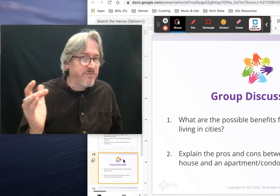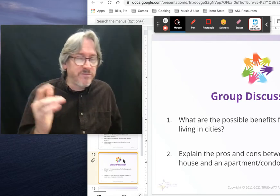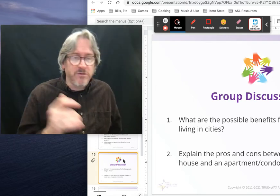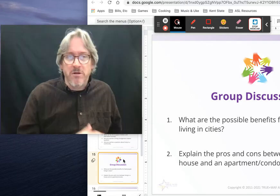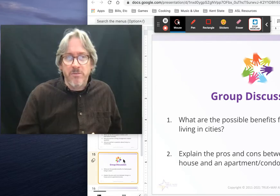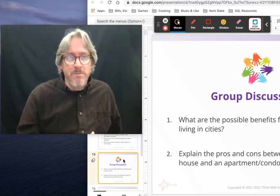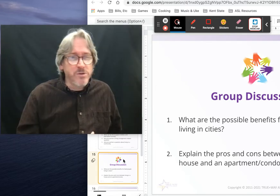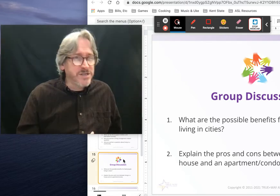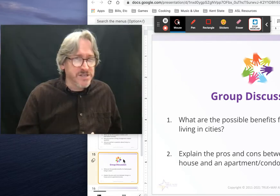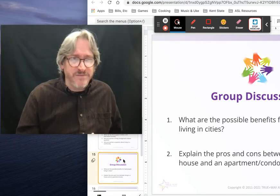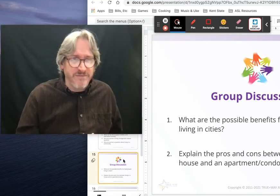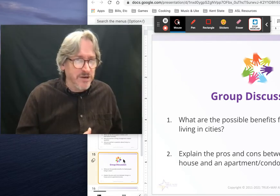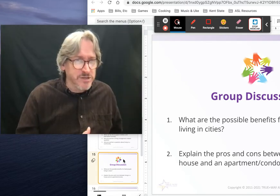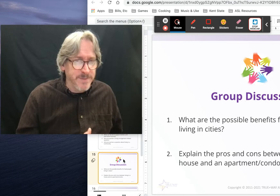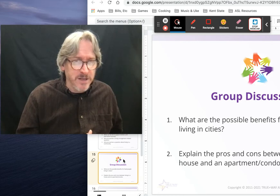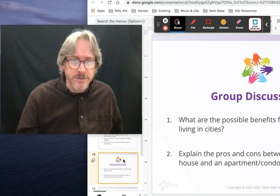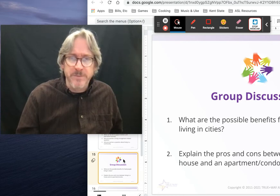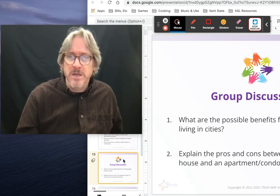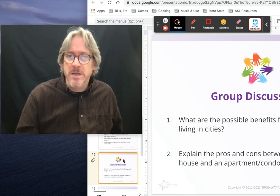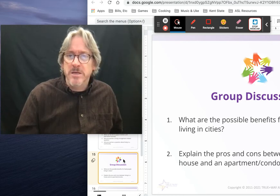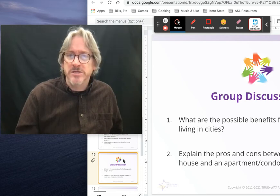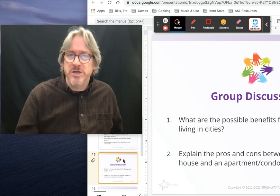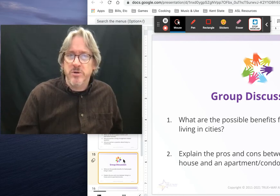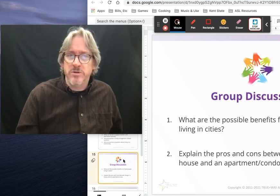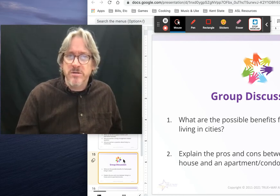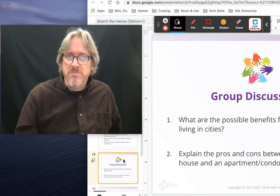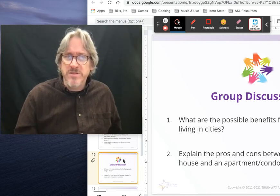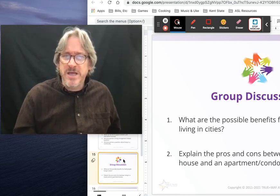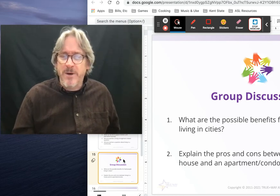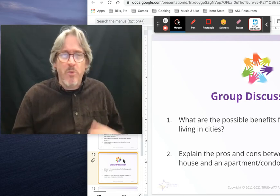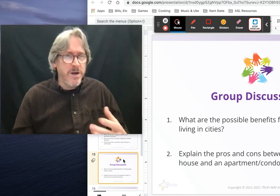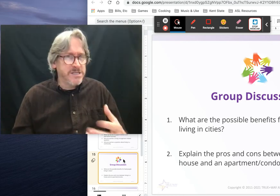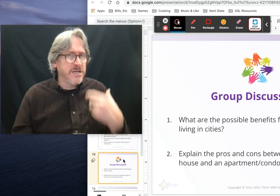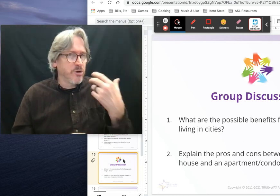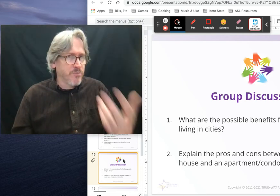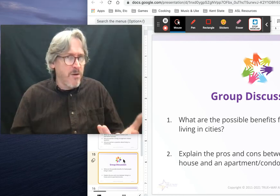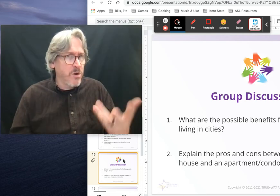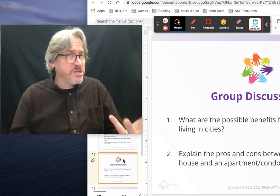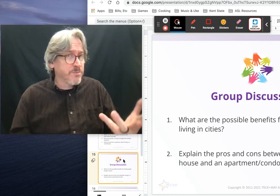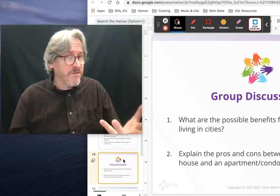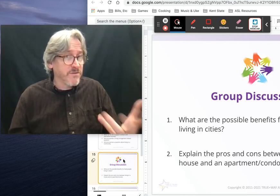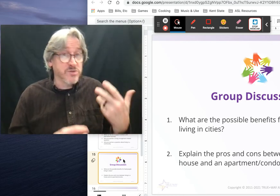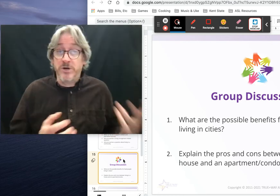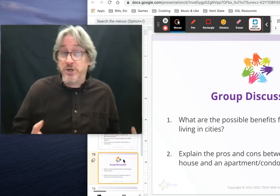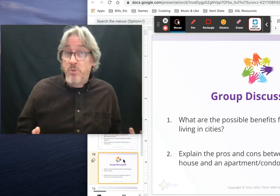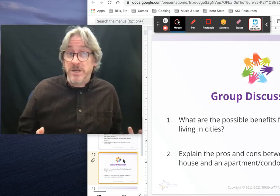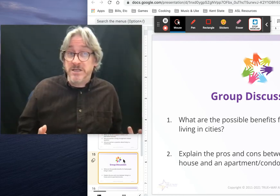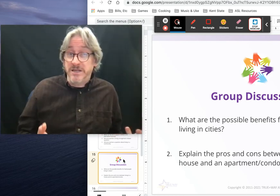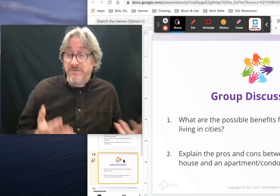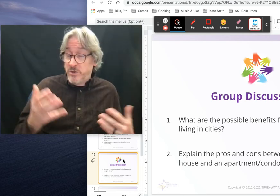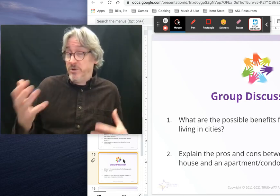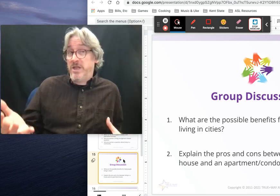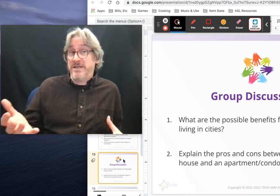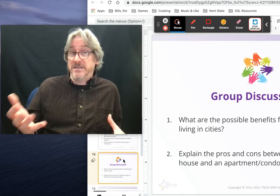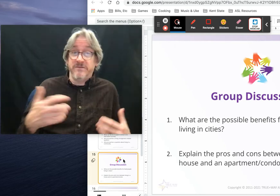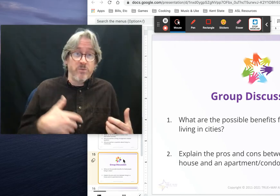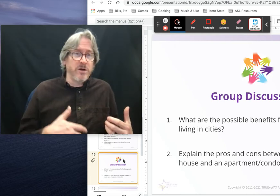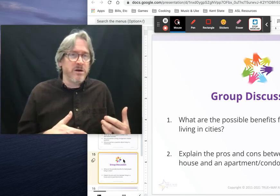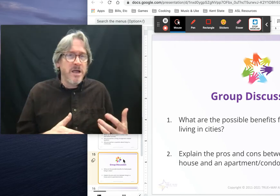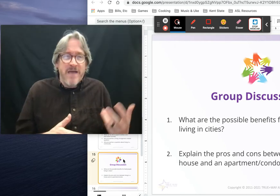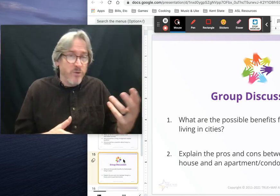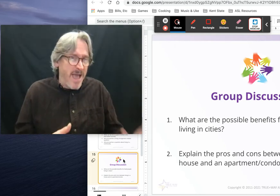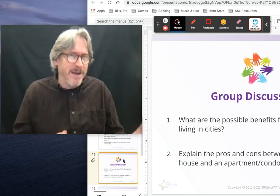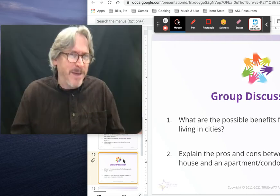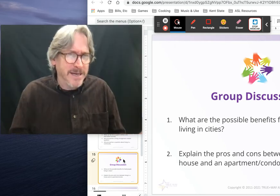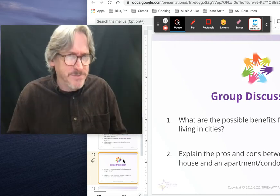loft, they're all mostly just fingerspelled. So think about what is your preference? Where do you want to live? Where do you like to live?